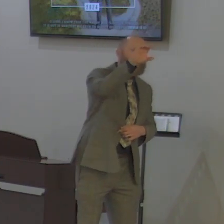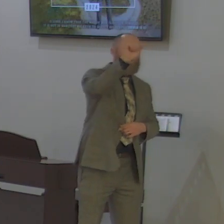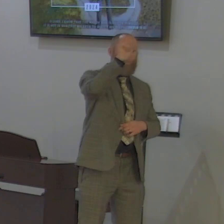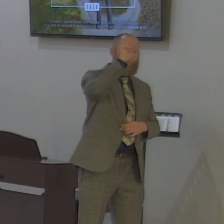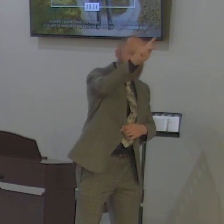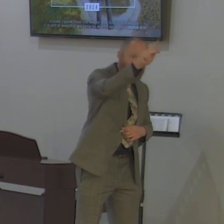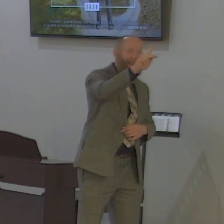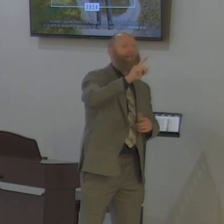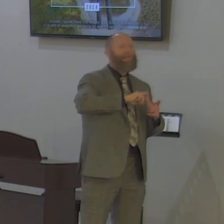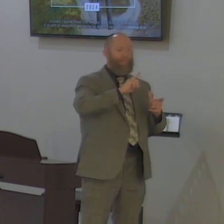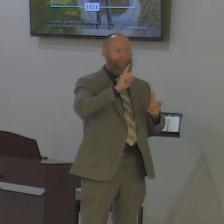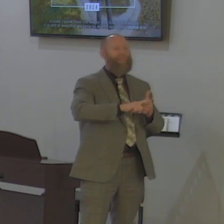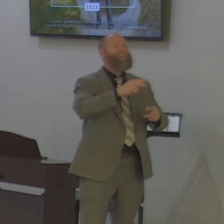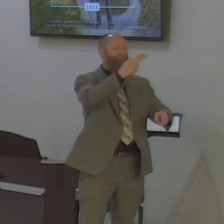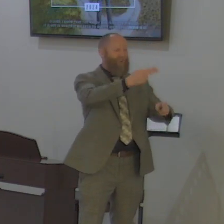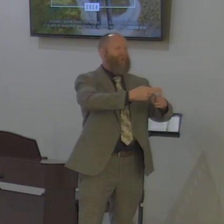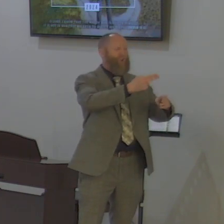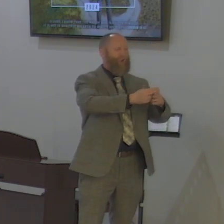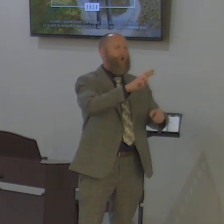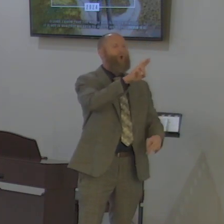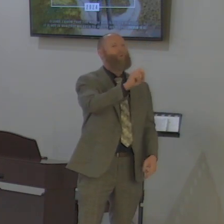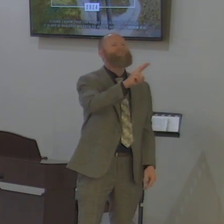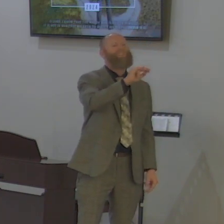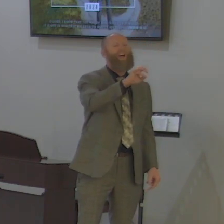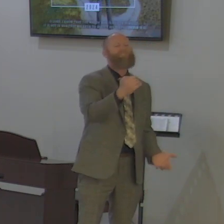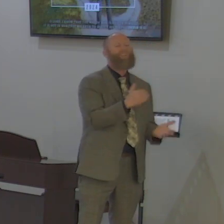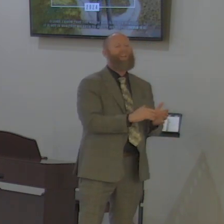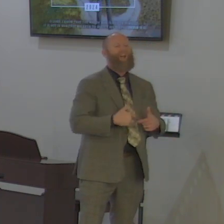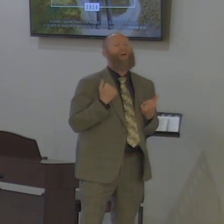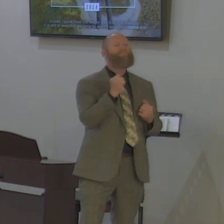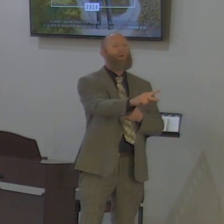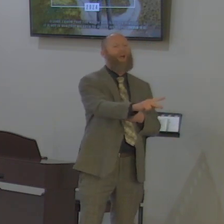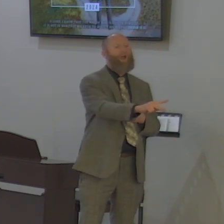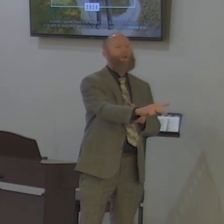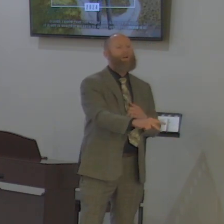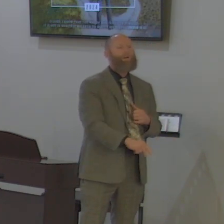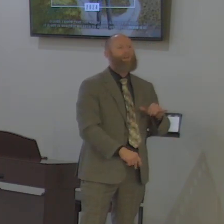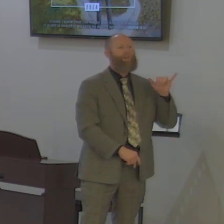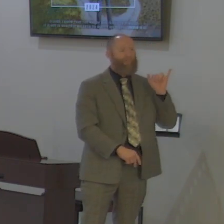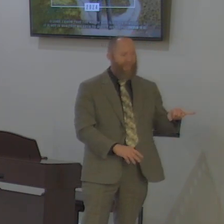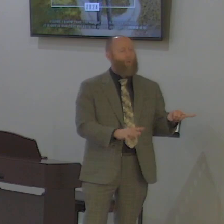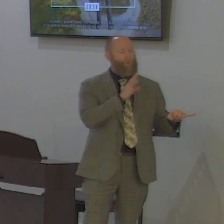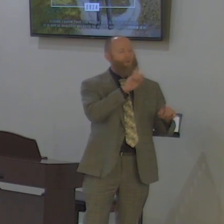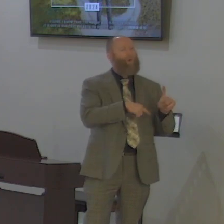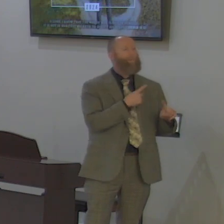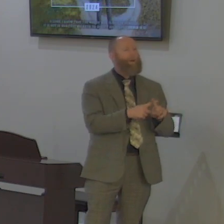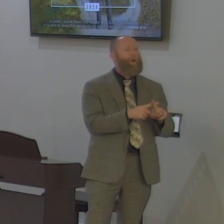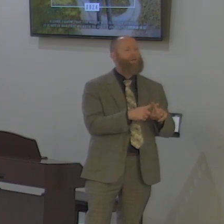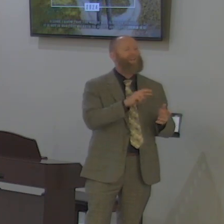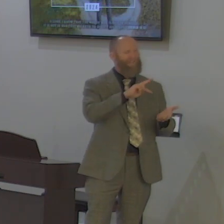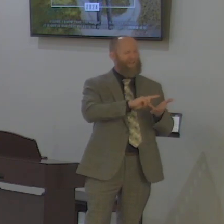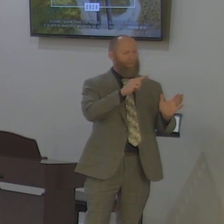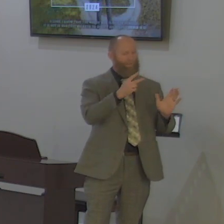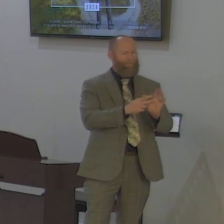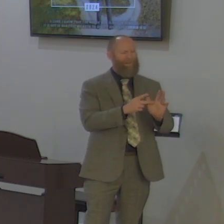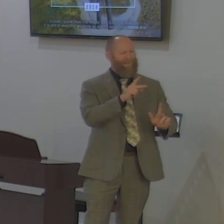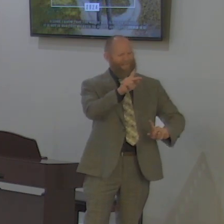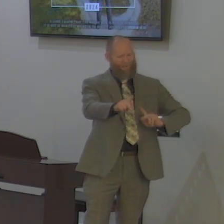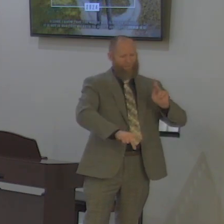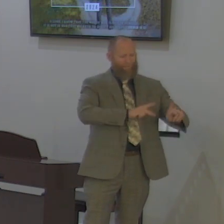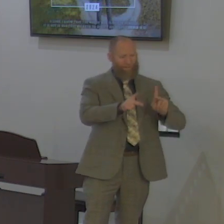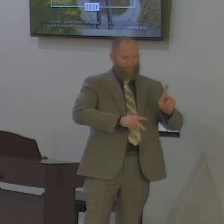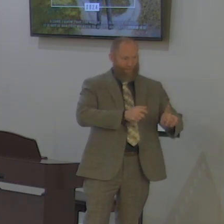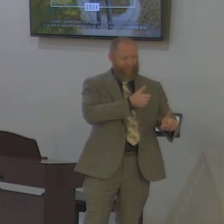intended normal functions. Everybody got this? And that, the church, is revival. There is no normal